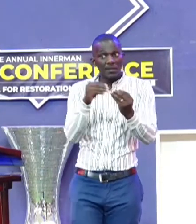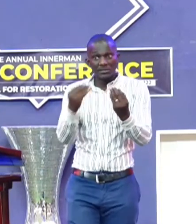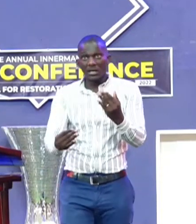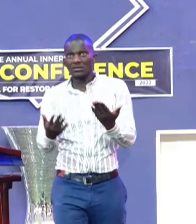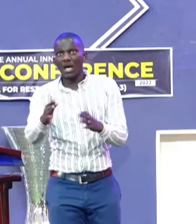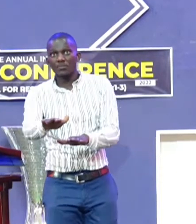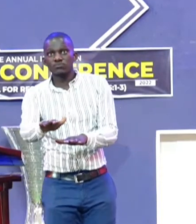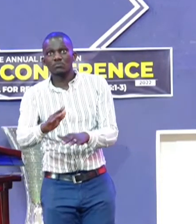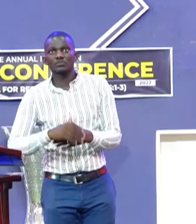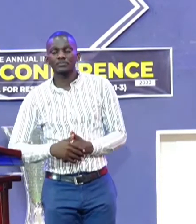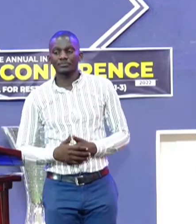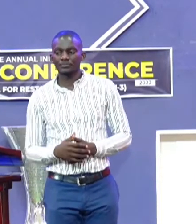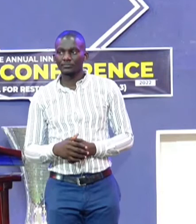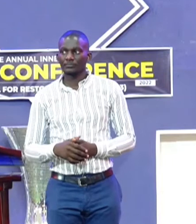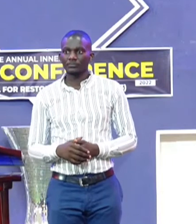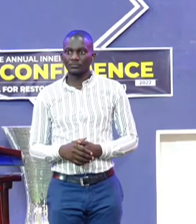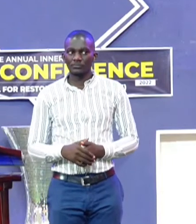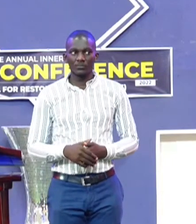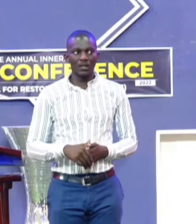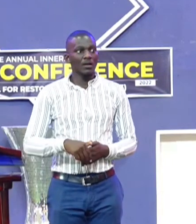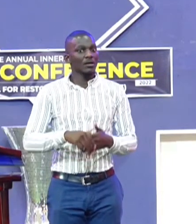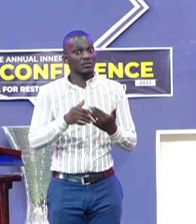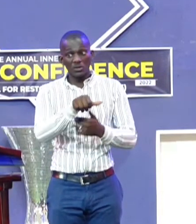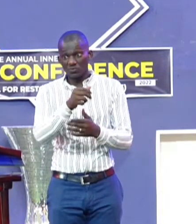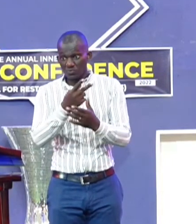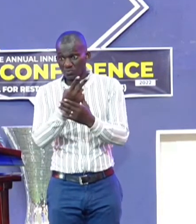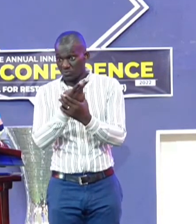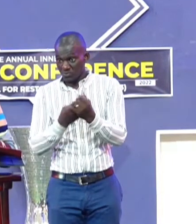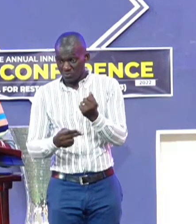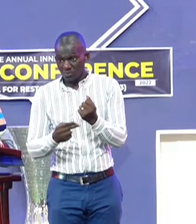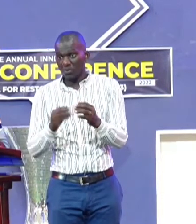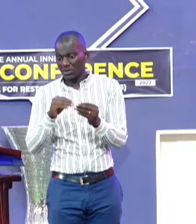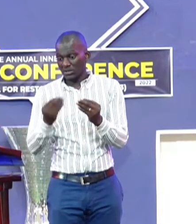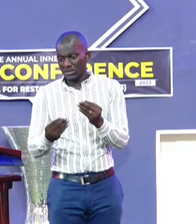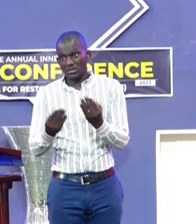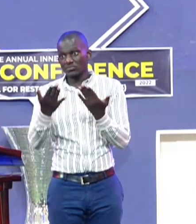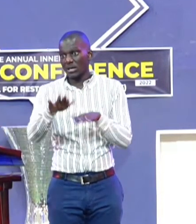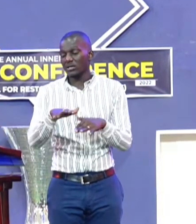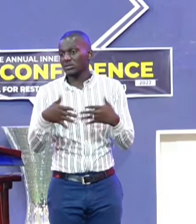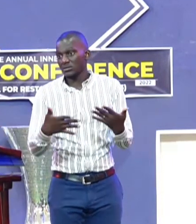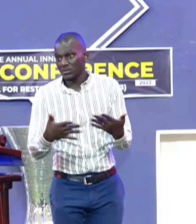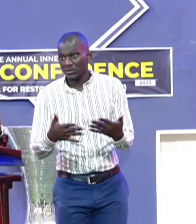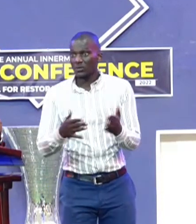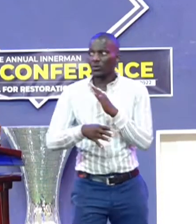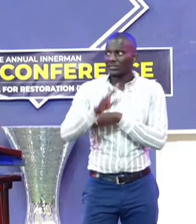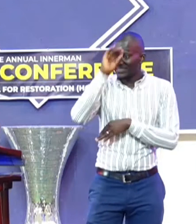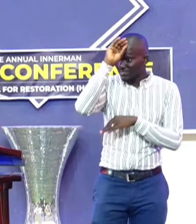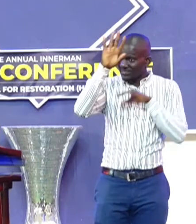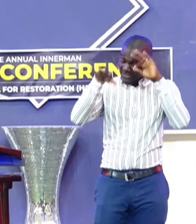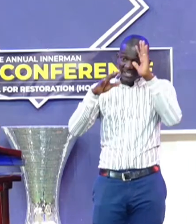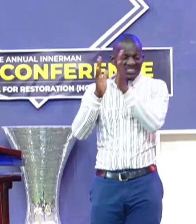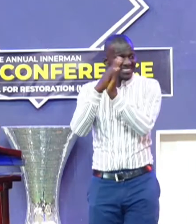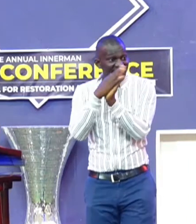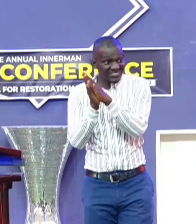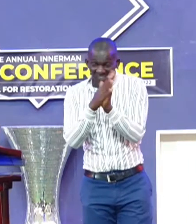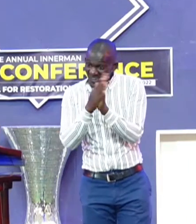that the two boys also died, Malon and Kilion. Katonda yewuunyisa. The Lord is amazing. Sitole gye